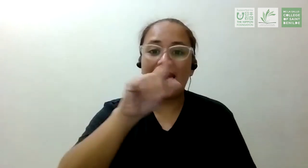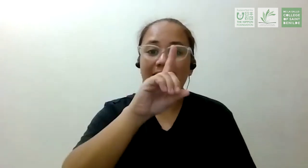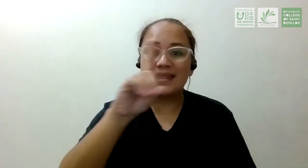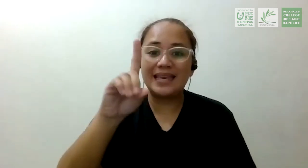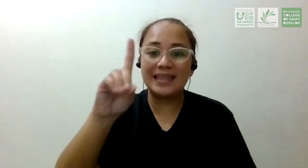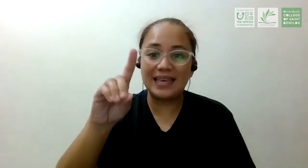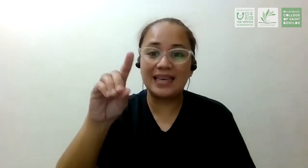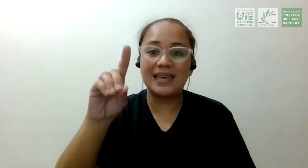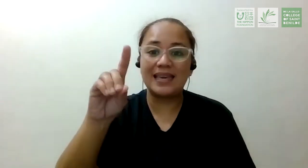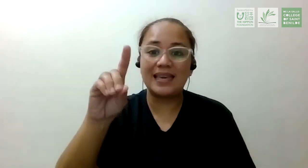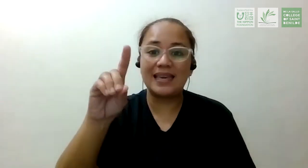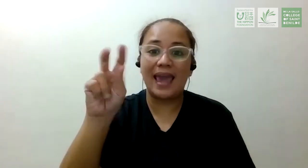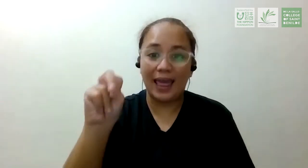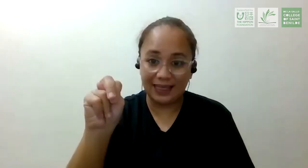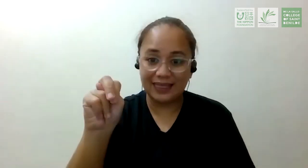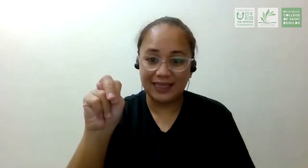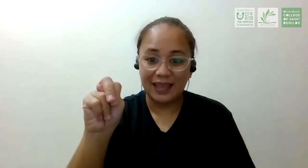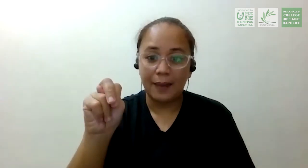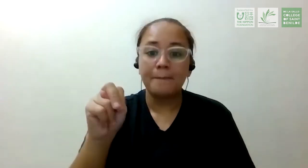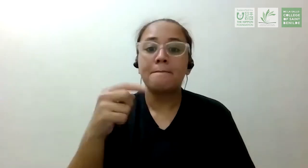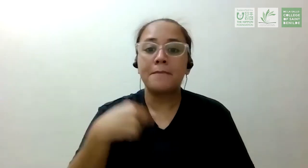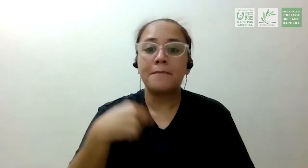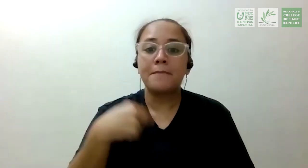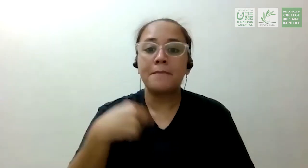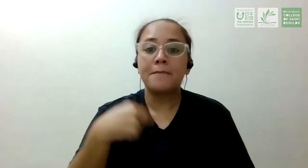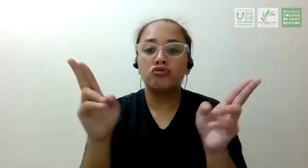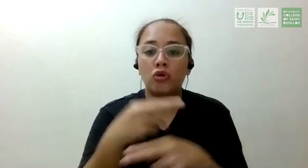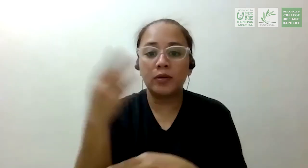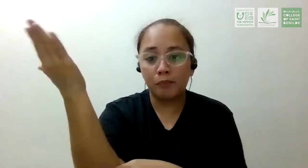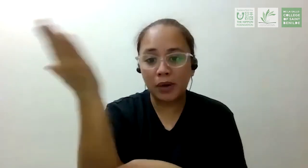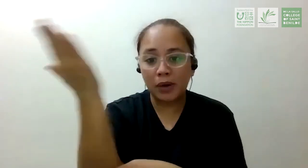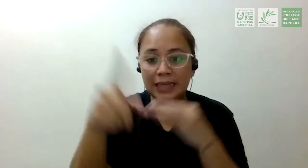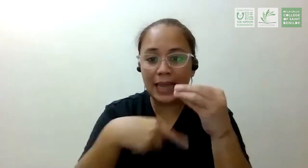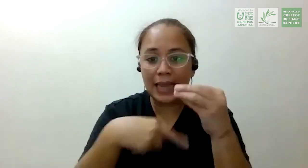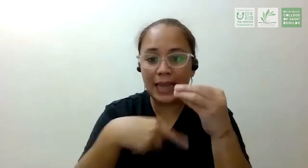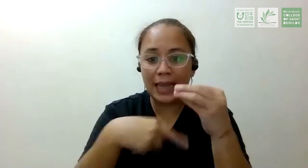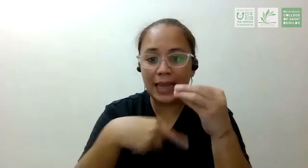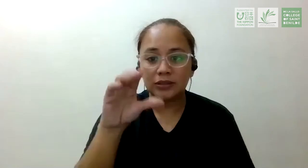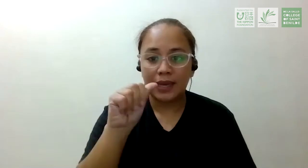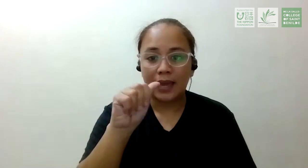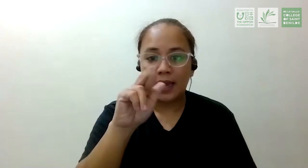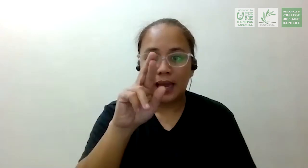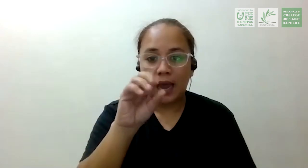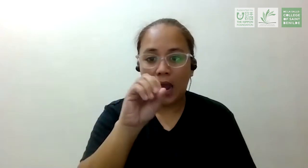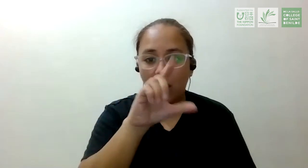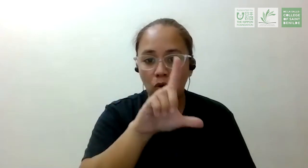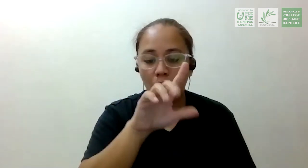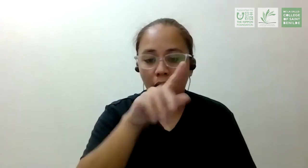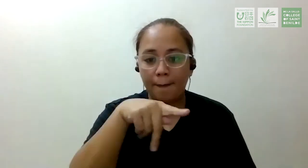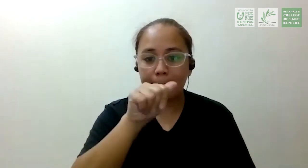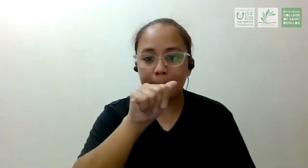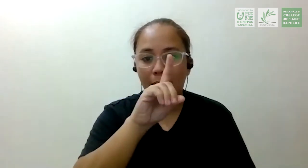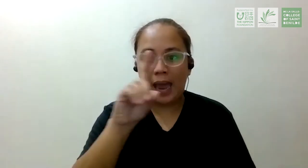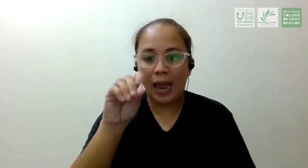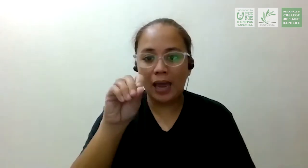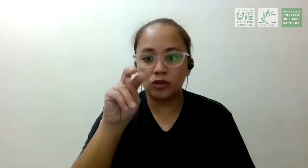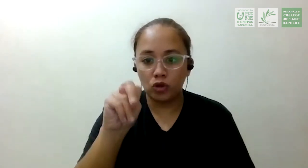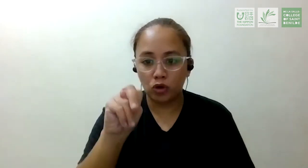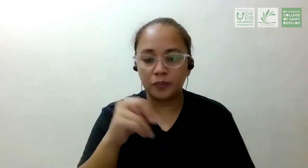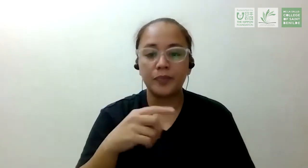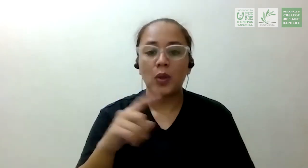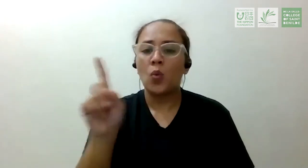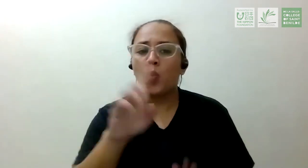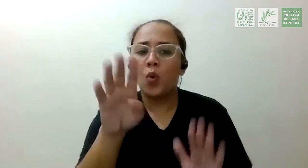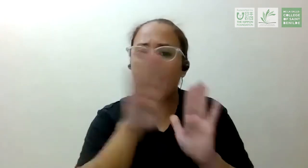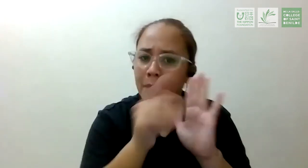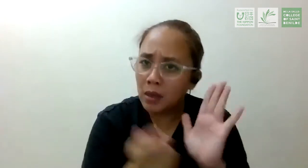Padden. I want you to do a short presentation on her. what her background is. Did she have